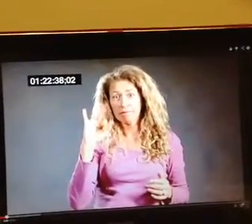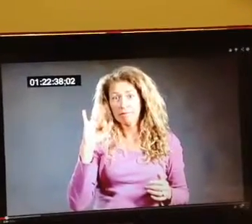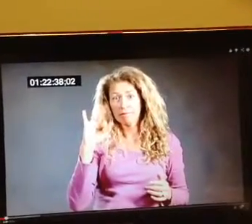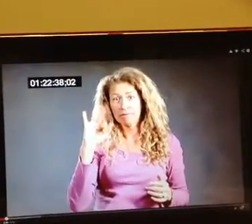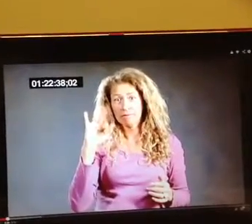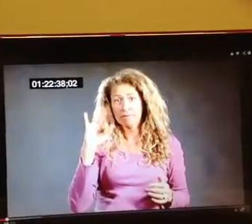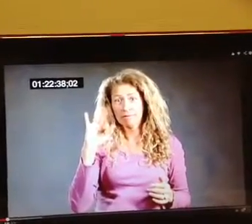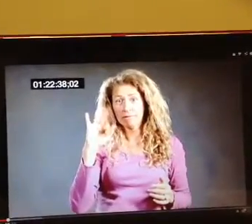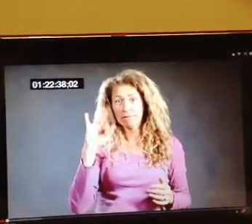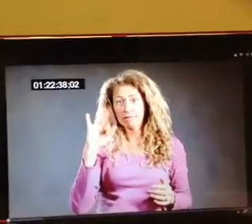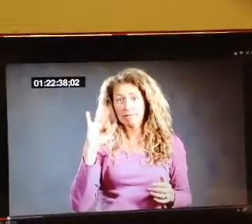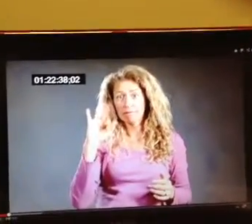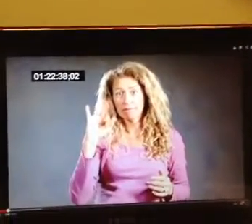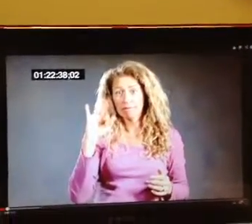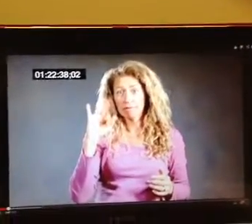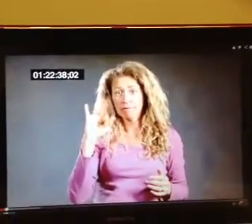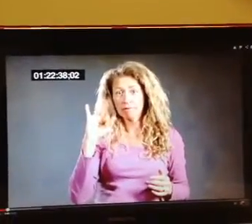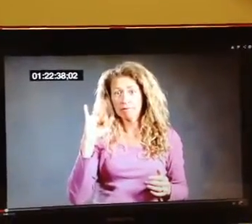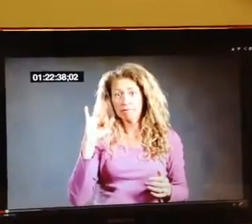beautiful. There's a bunch of different trees.